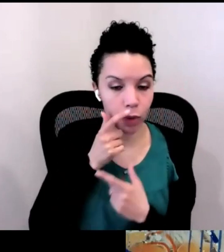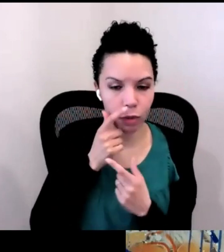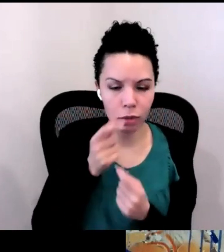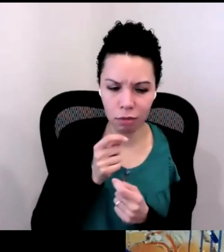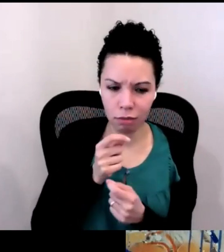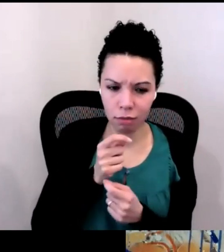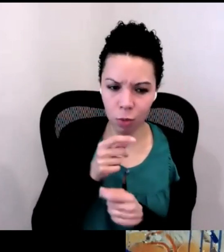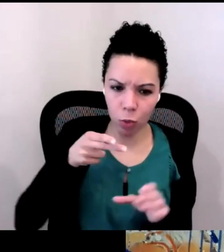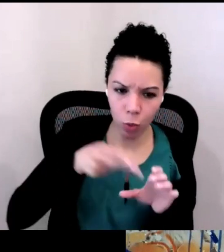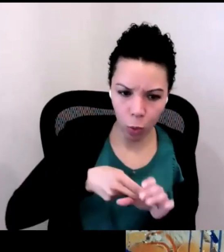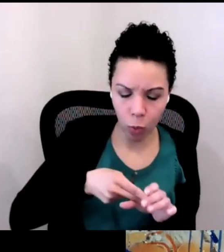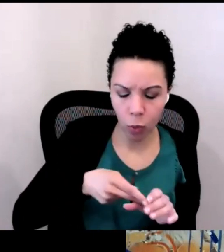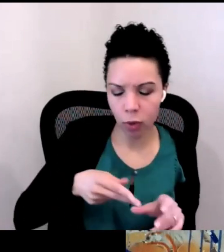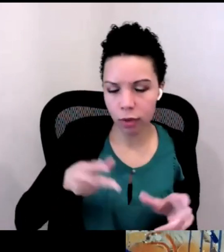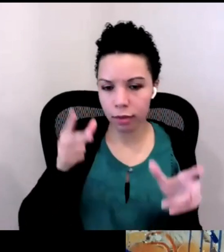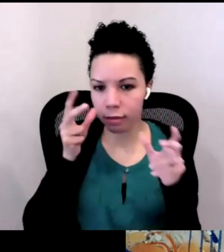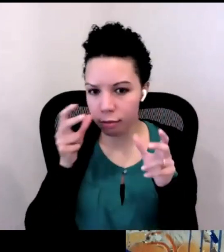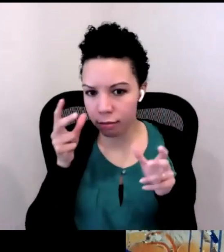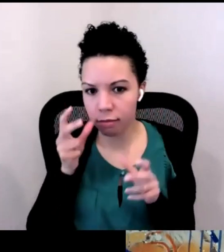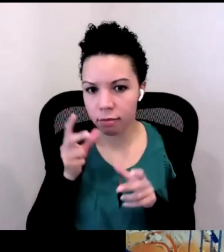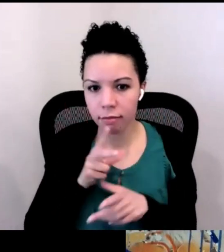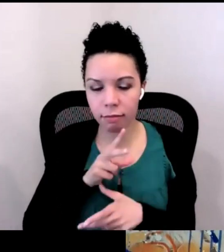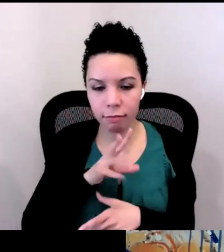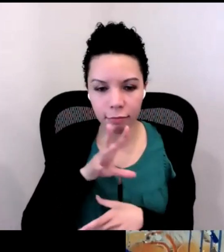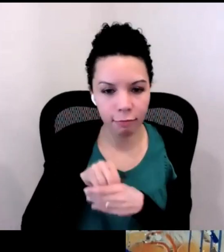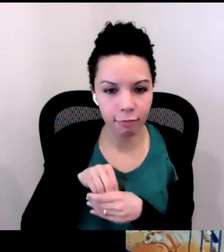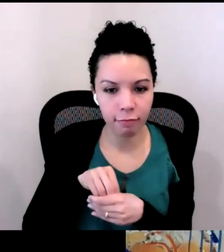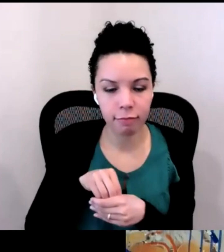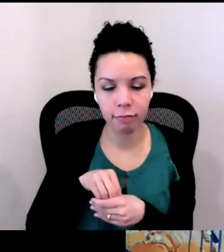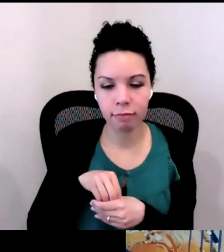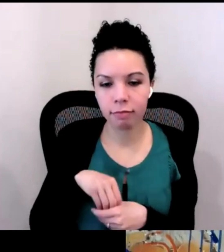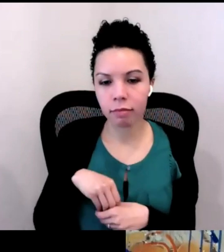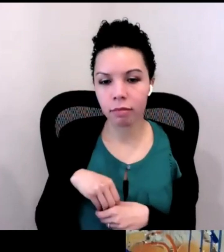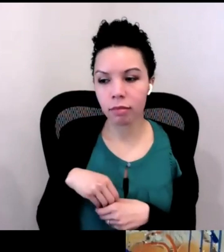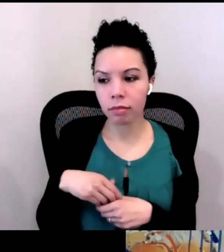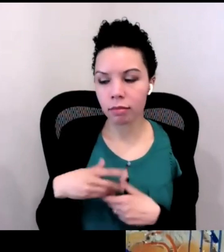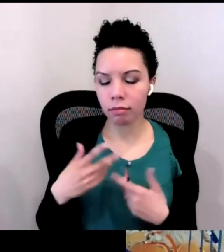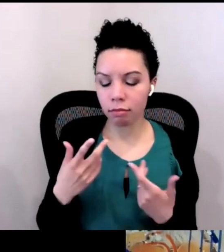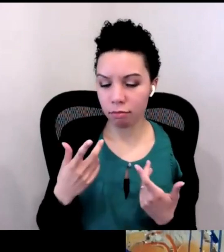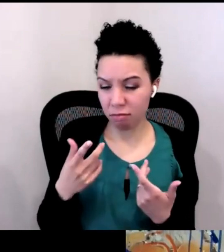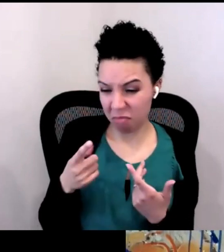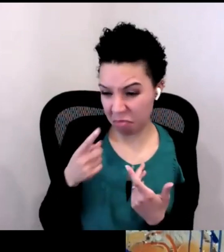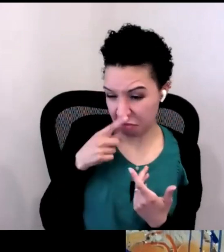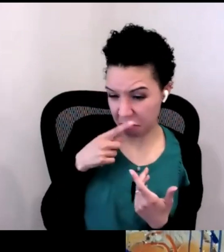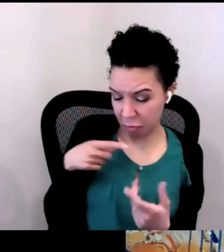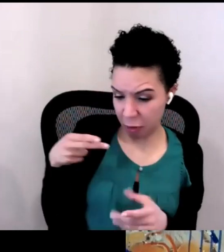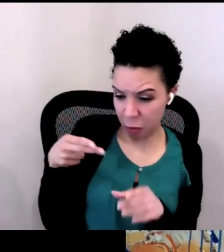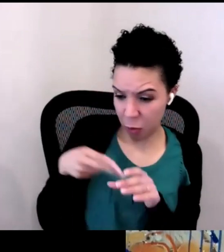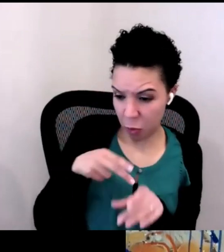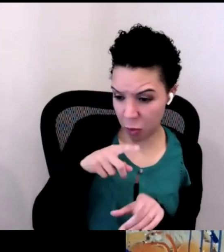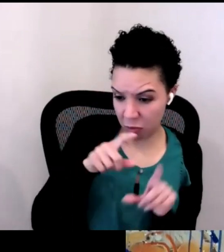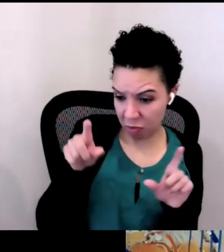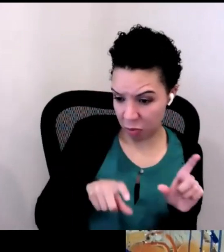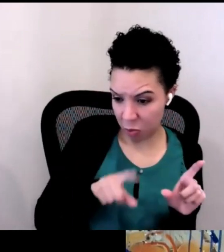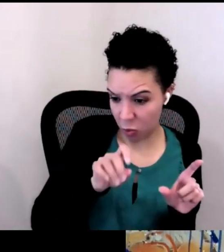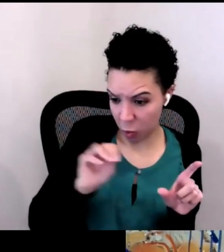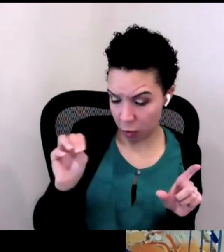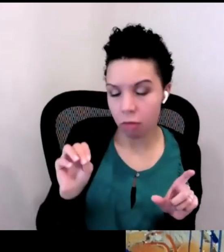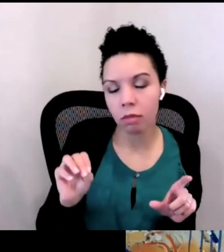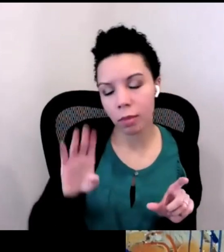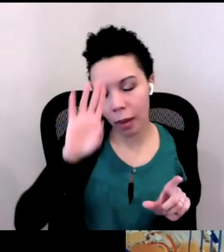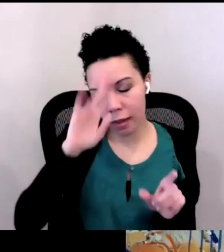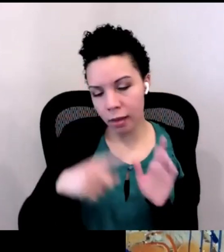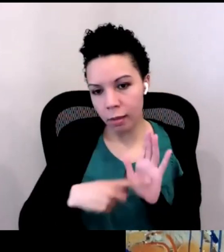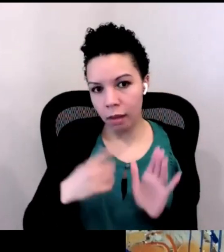in, and ask people if you can hop on a Zoom with them. I mean, a lot of people do have Zoom fatigue, but if there's someone who you're